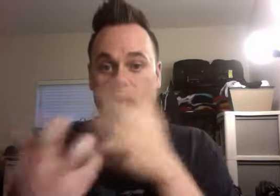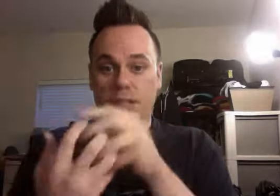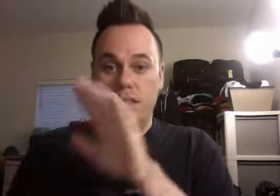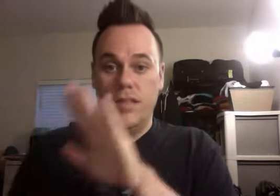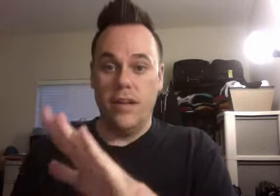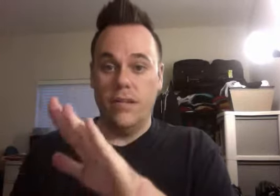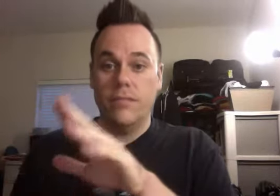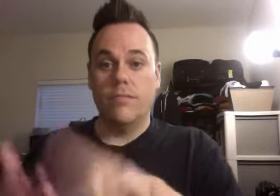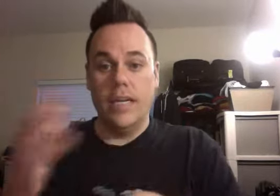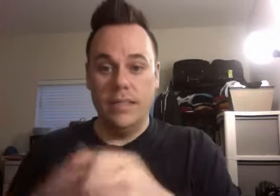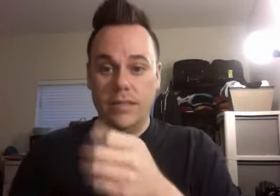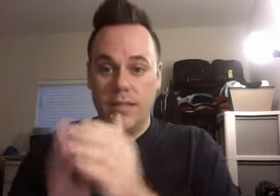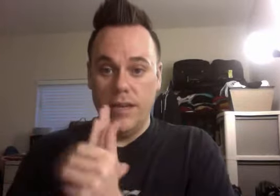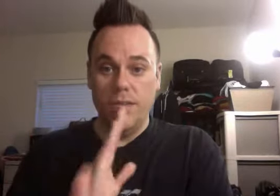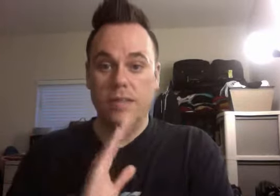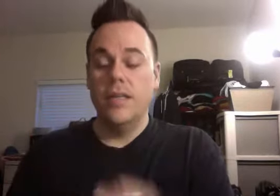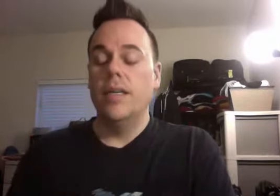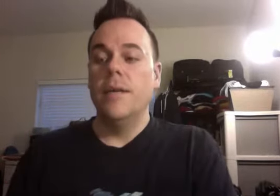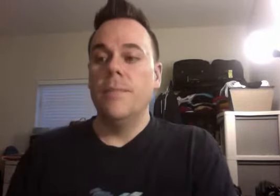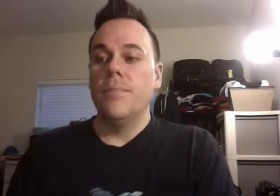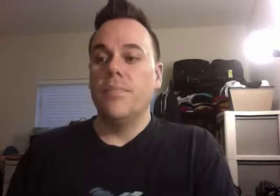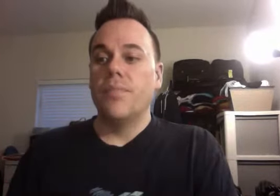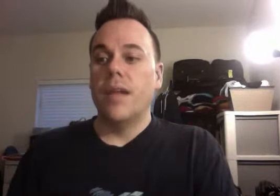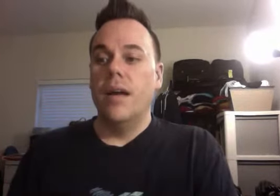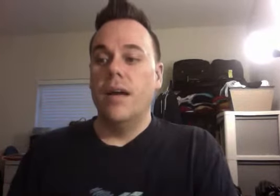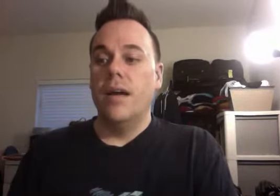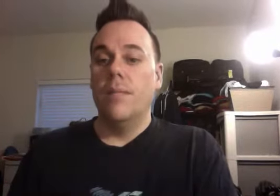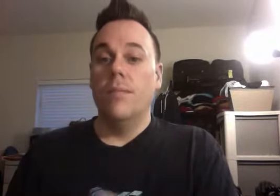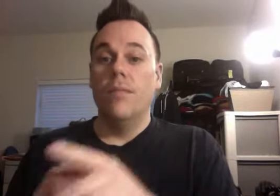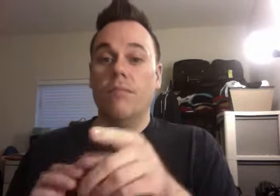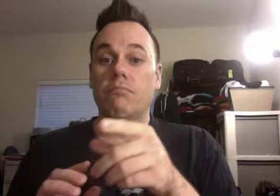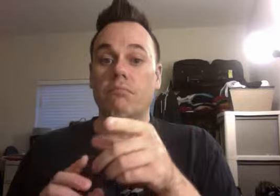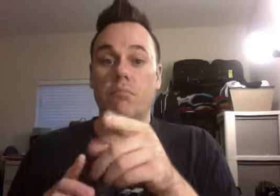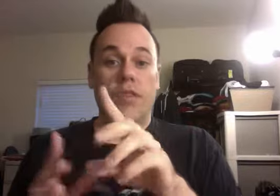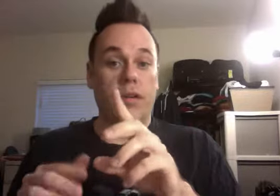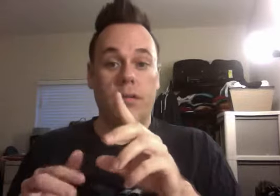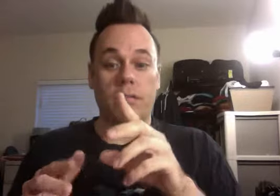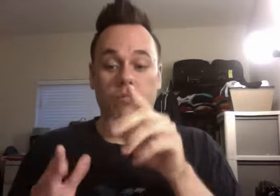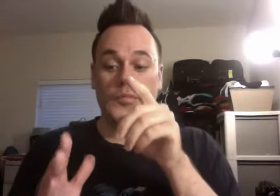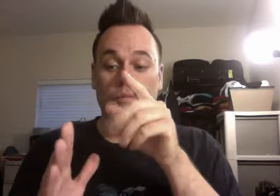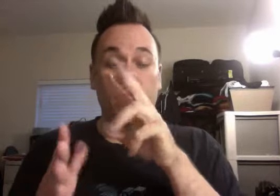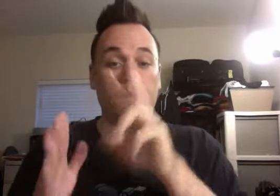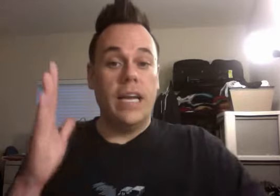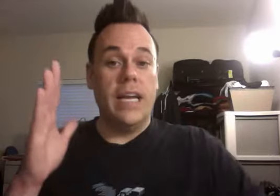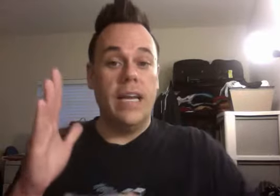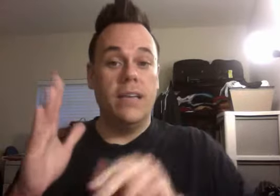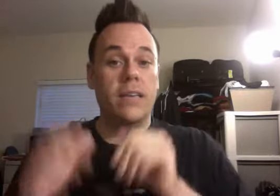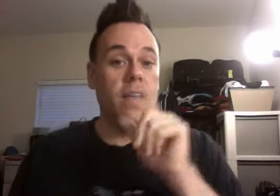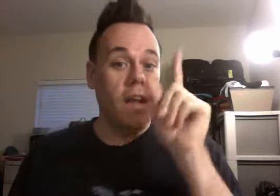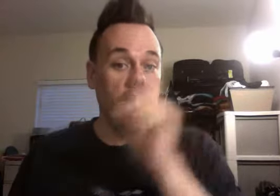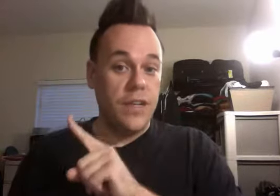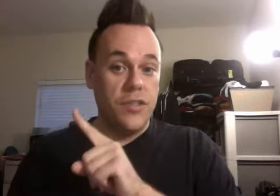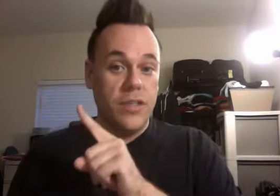matches their reading skills. Um, they're, they read nonfiction,